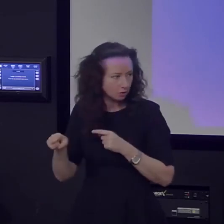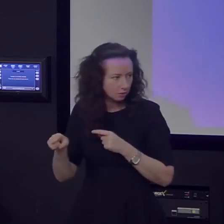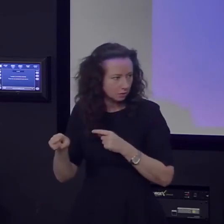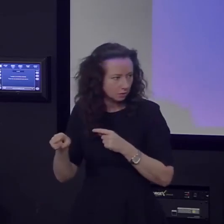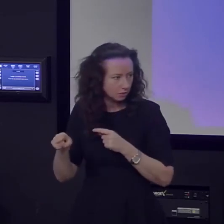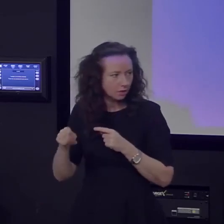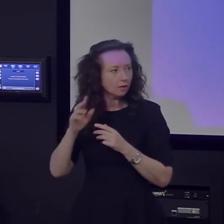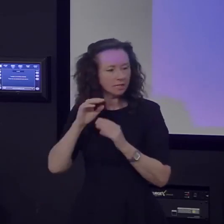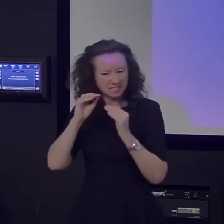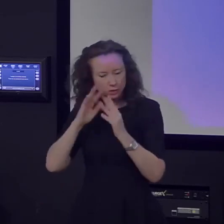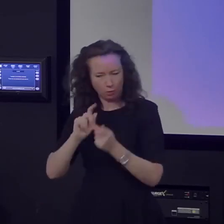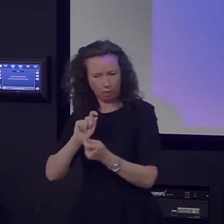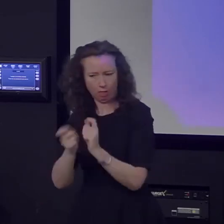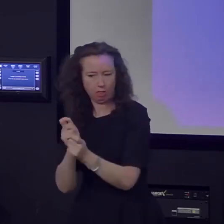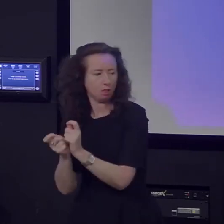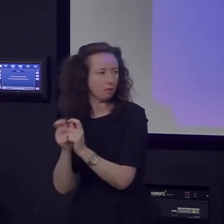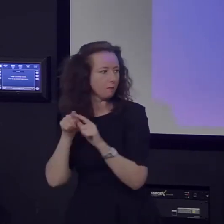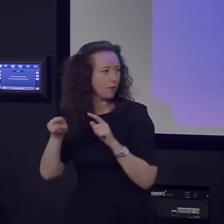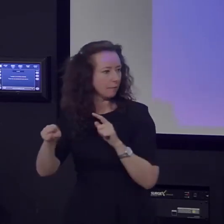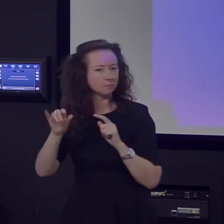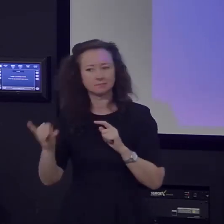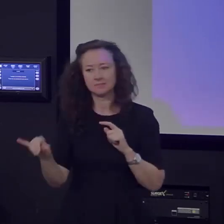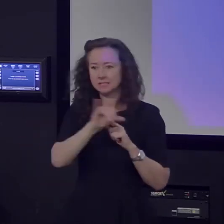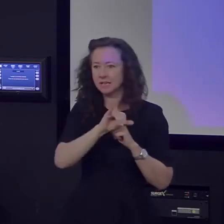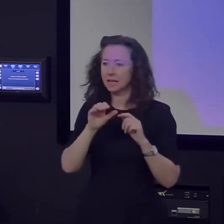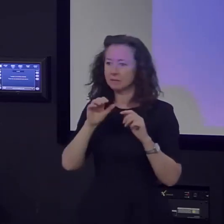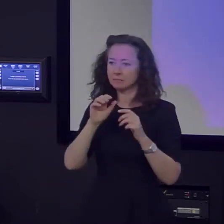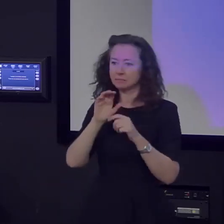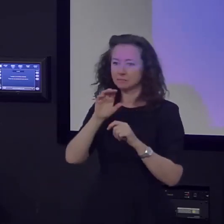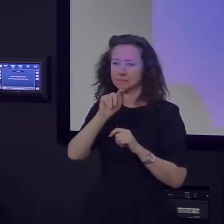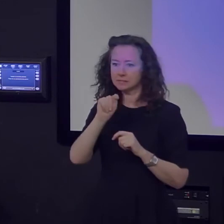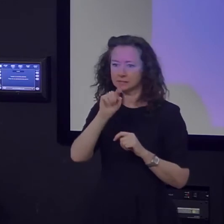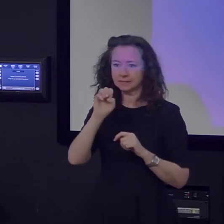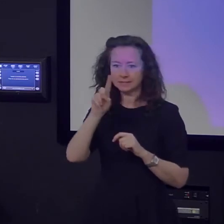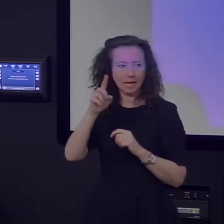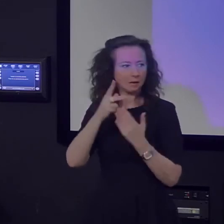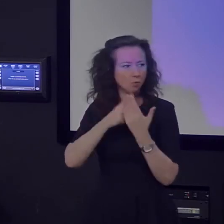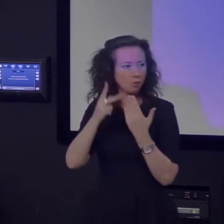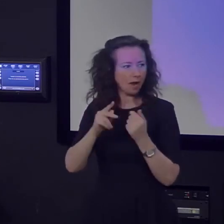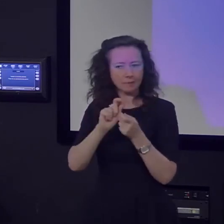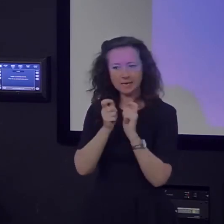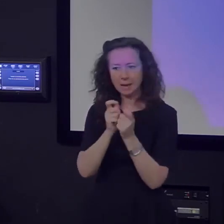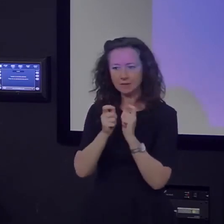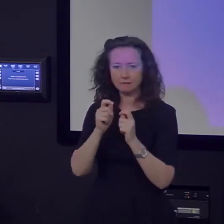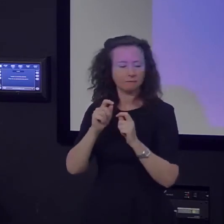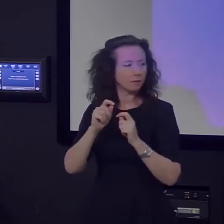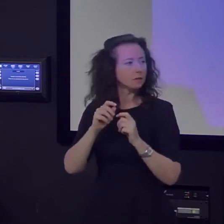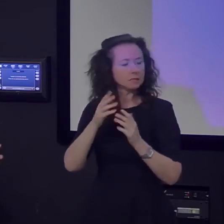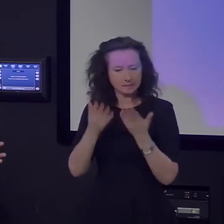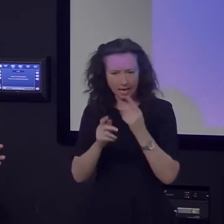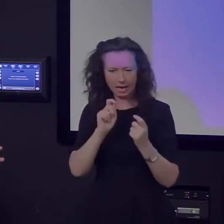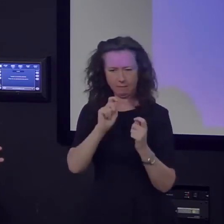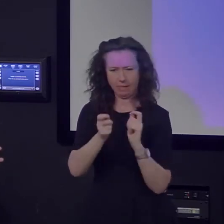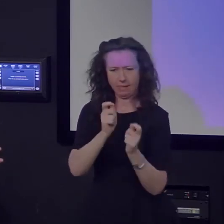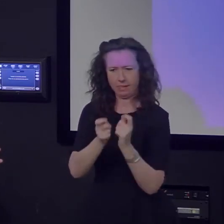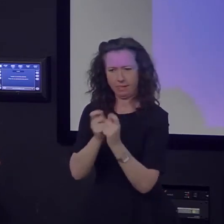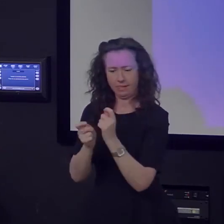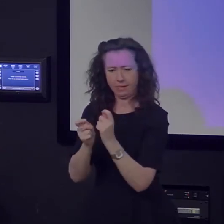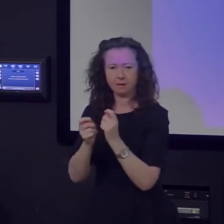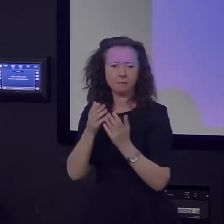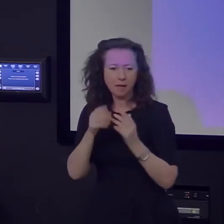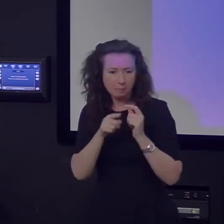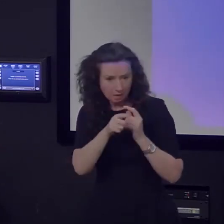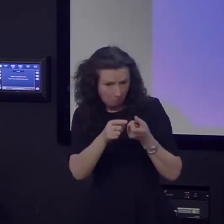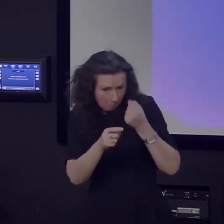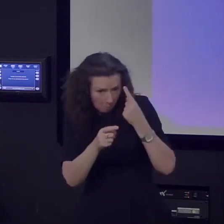tutor, we can diagnose where the kids are and just skip, or give them a much more complicated setting. We might have